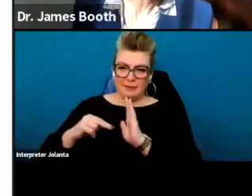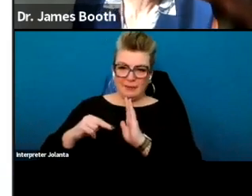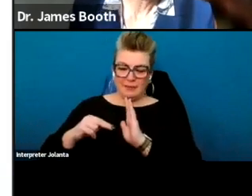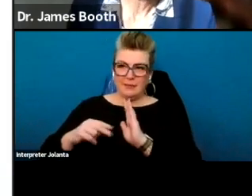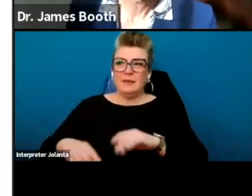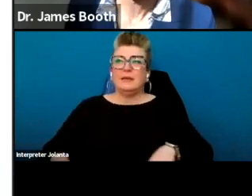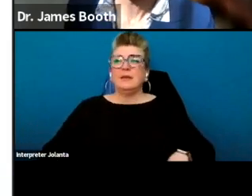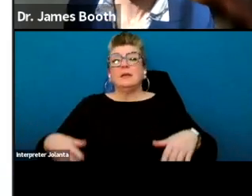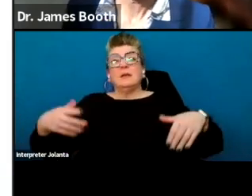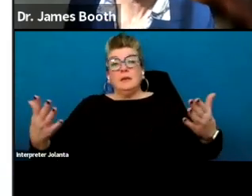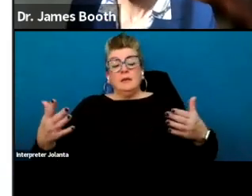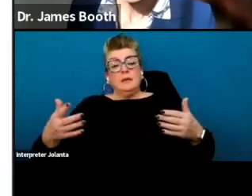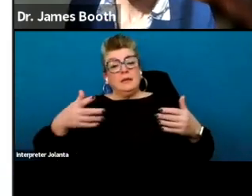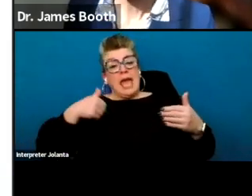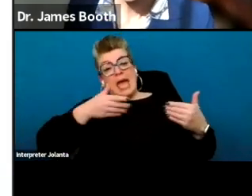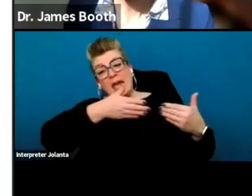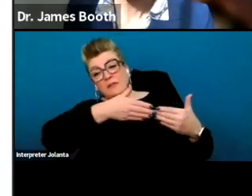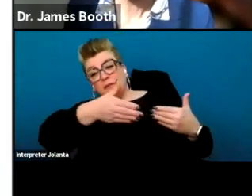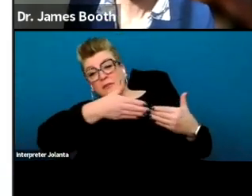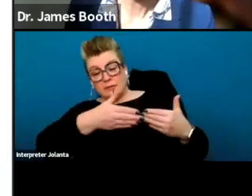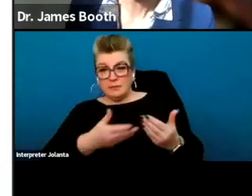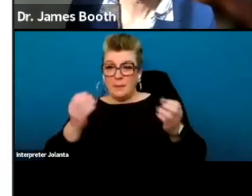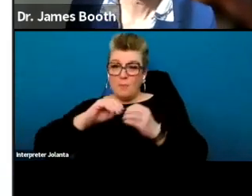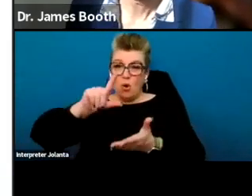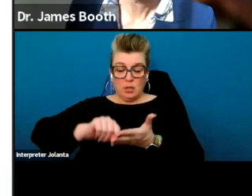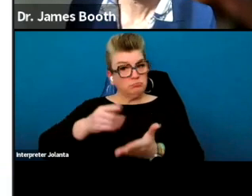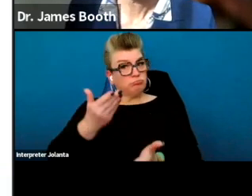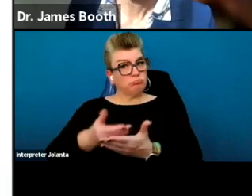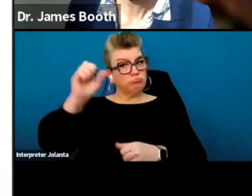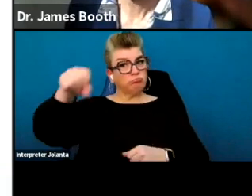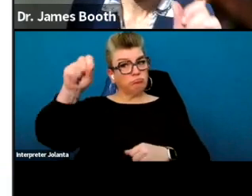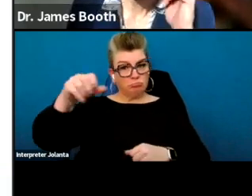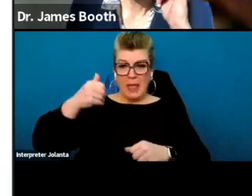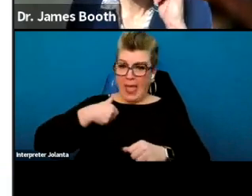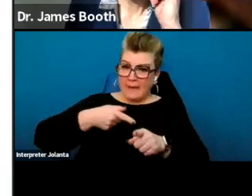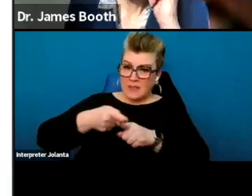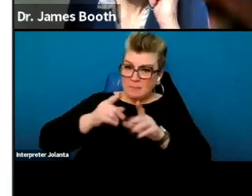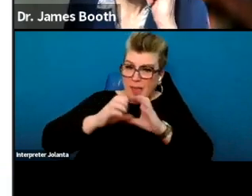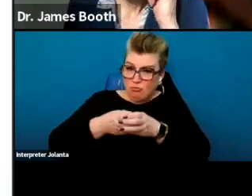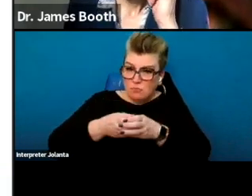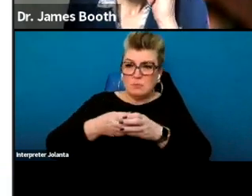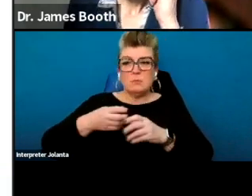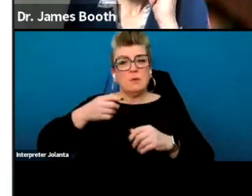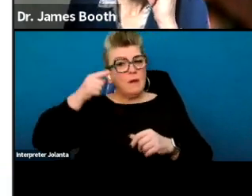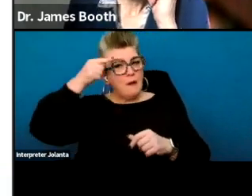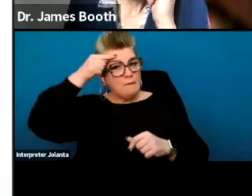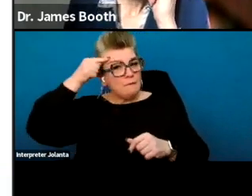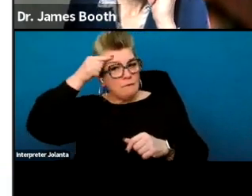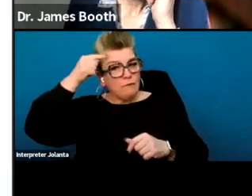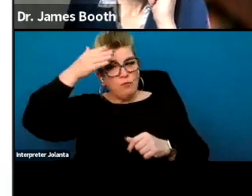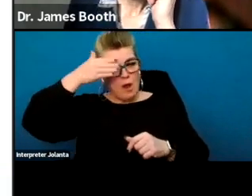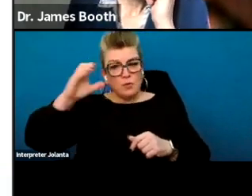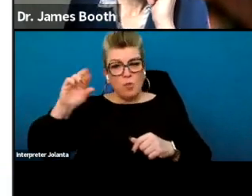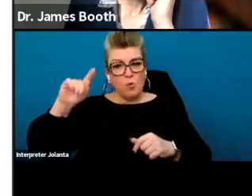so we have some subsequent published studies showing, in fact, that there is specialization in frontal cortex in older children in